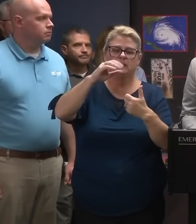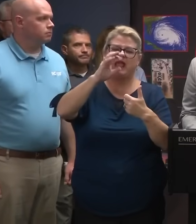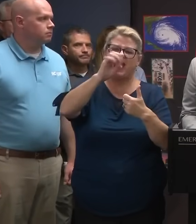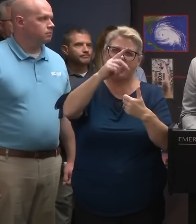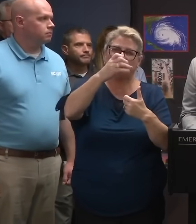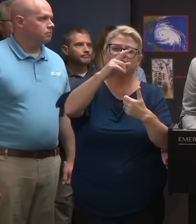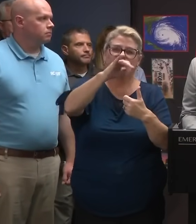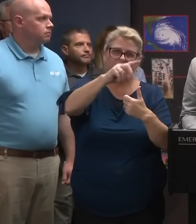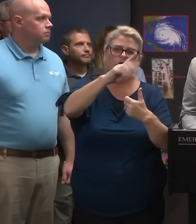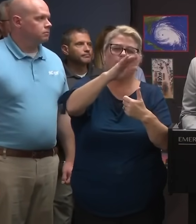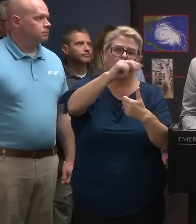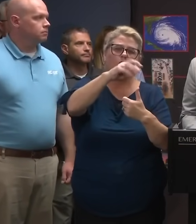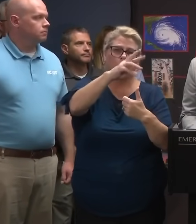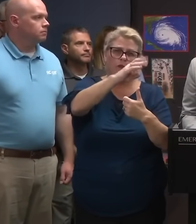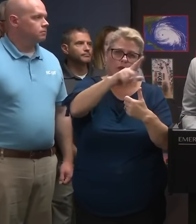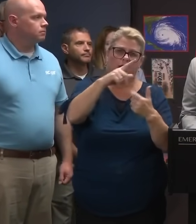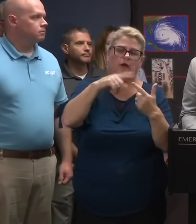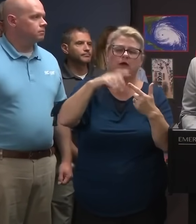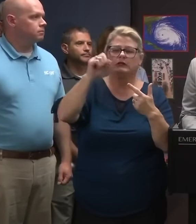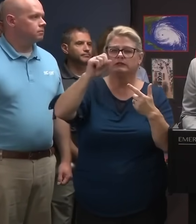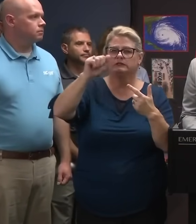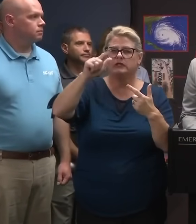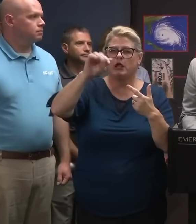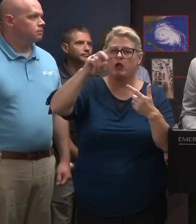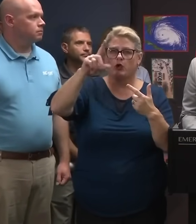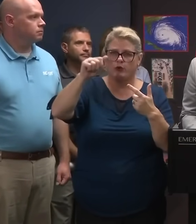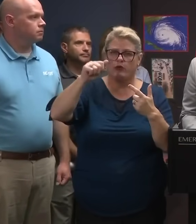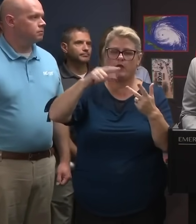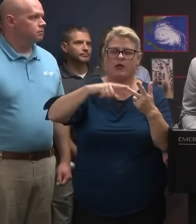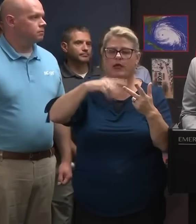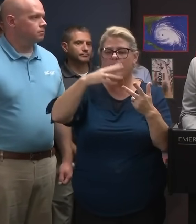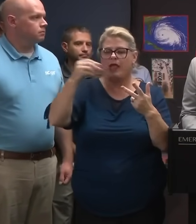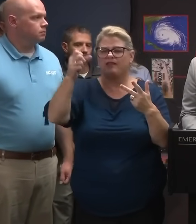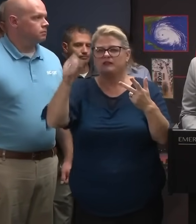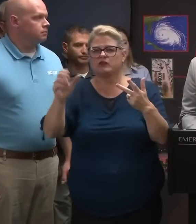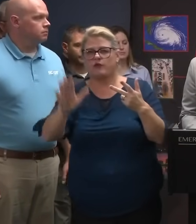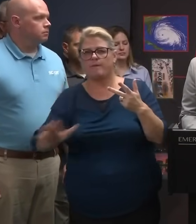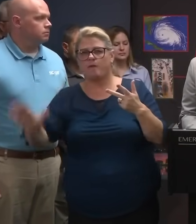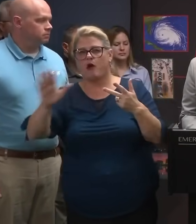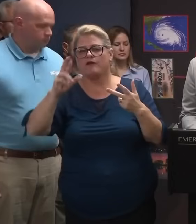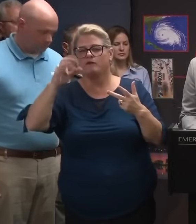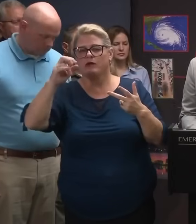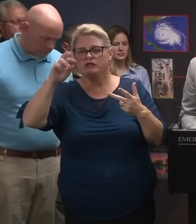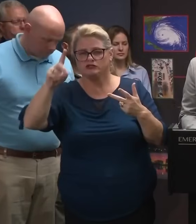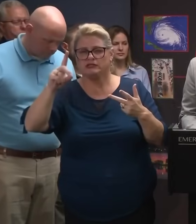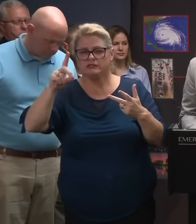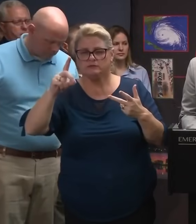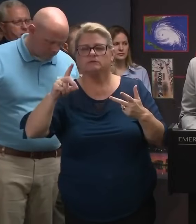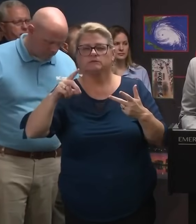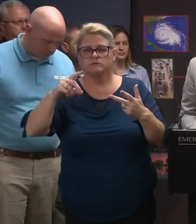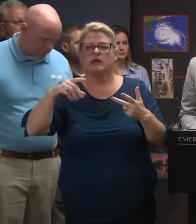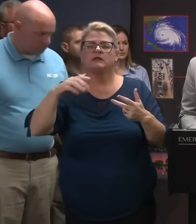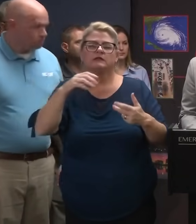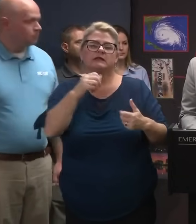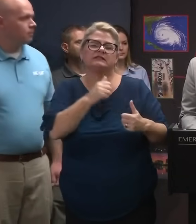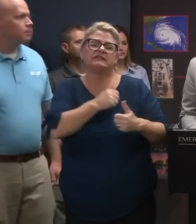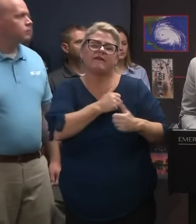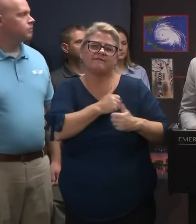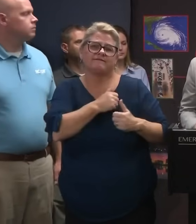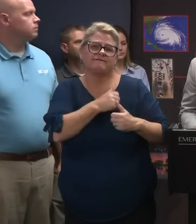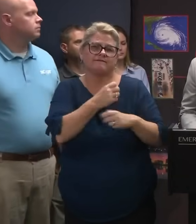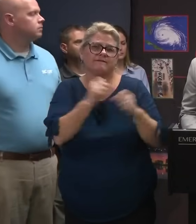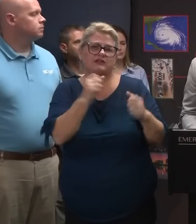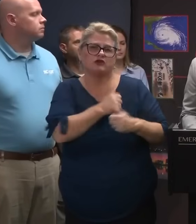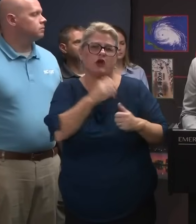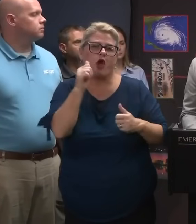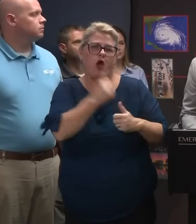Edgefield, and Barnwell counties, Saluda County, and the southern part of Richland County, Gadsden area. And those are being operated by the Salvation Army. And,